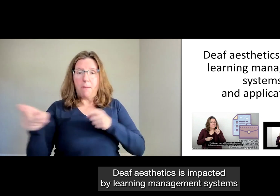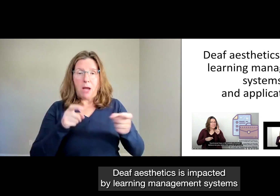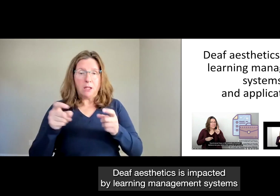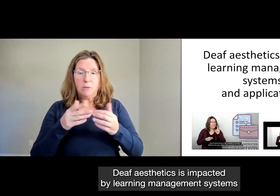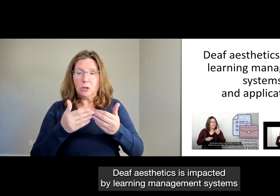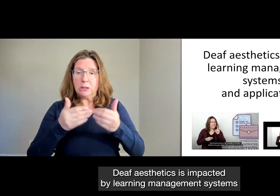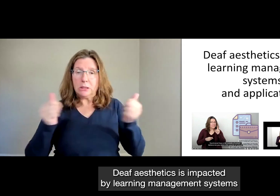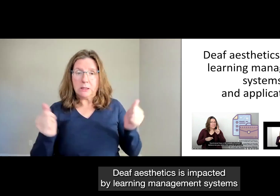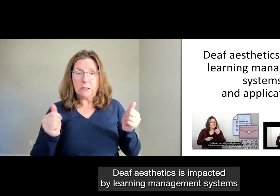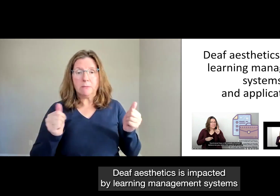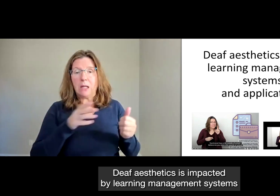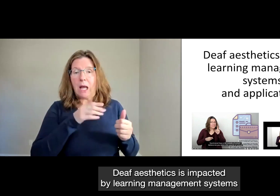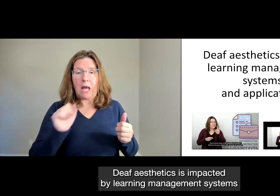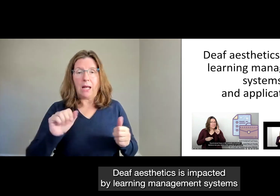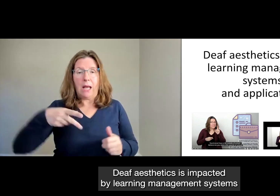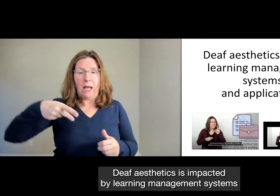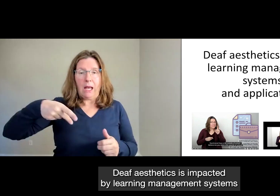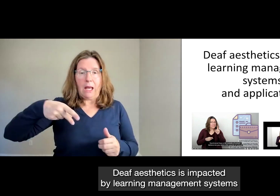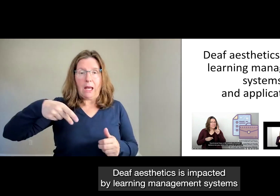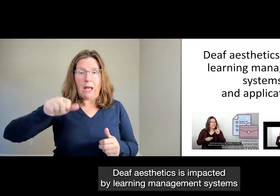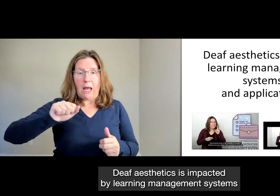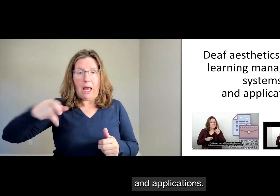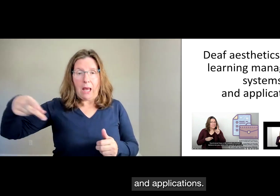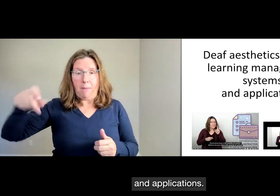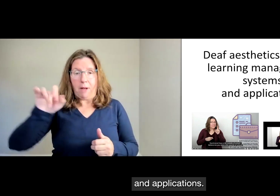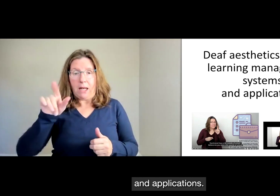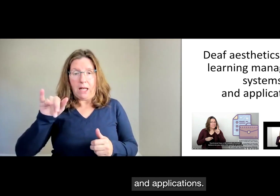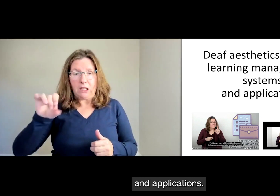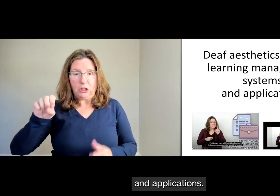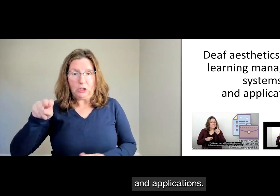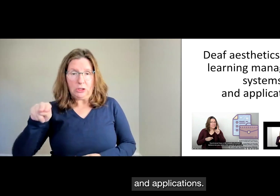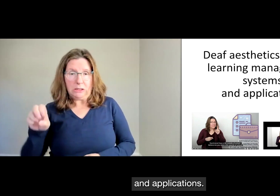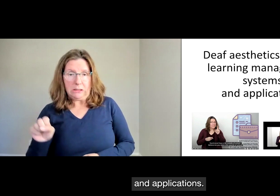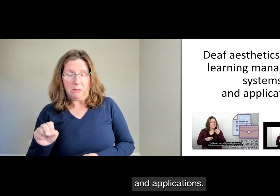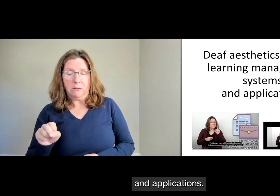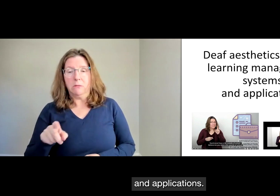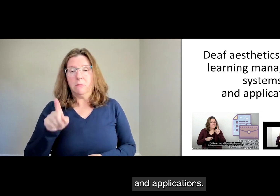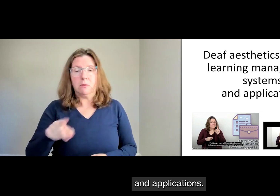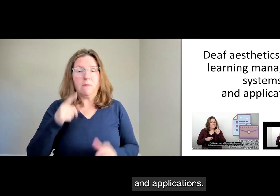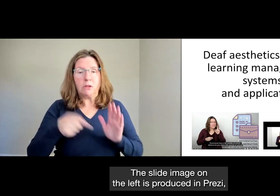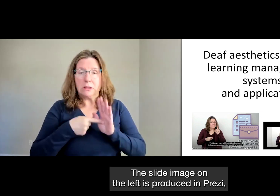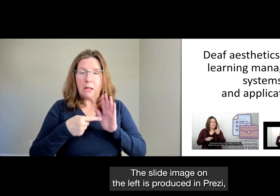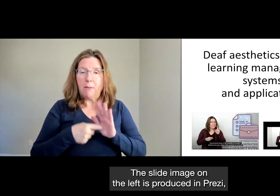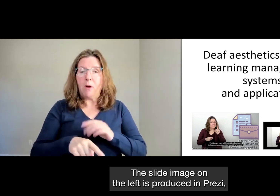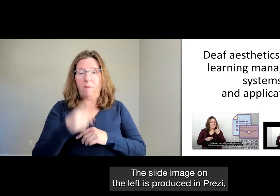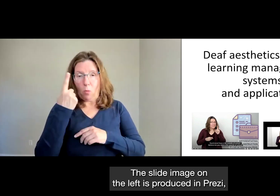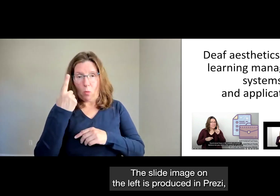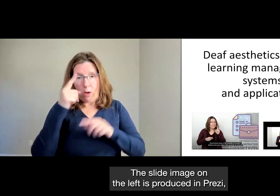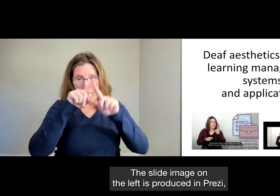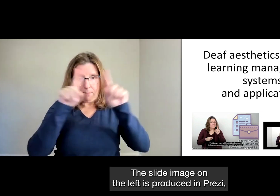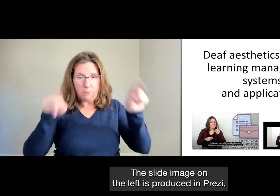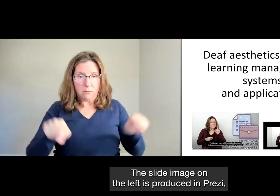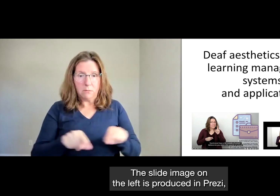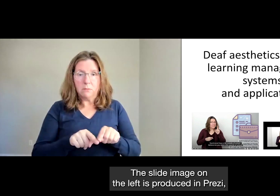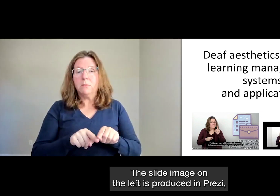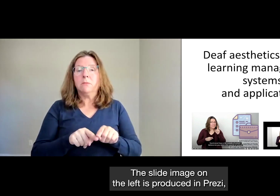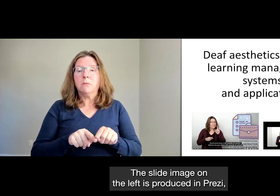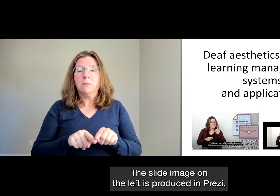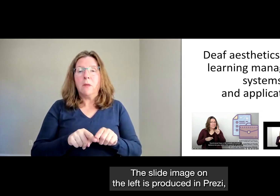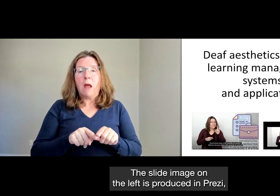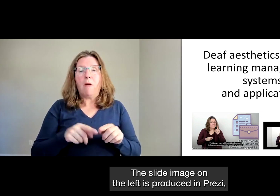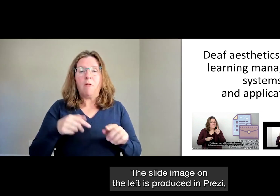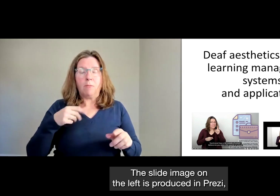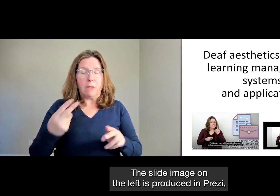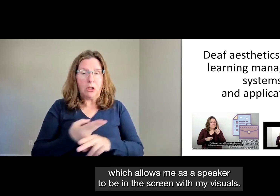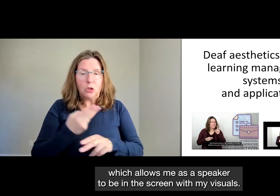Deaf aesthetics is impacted by learning management systems and applications. The slide image on the left is